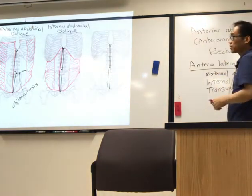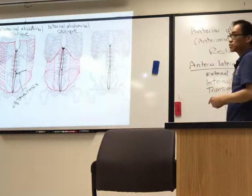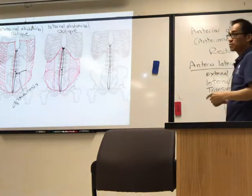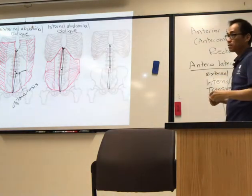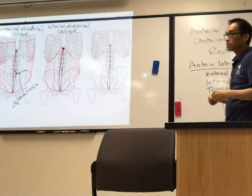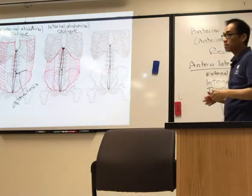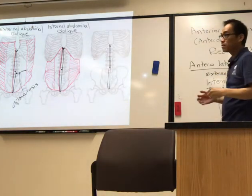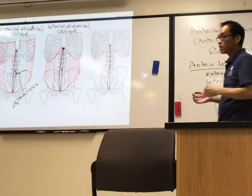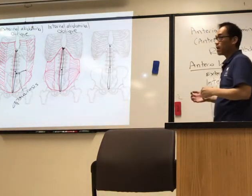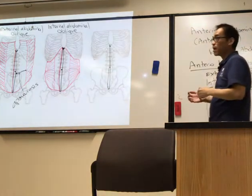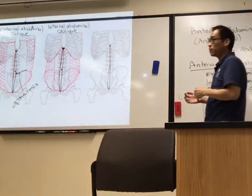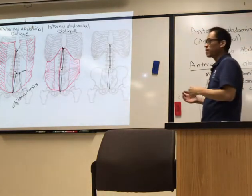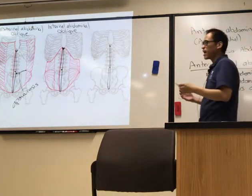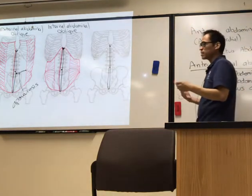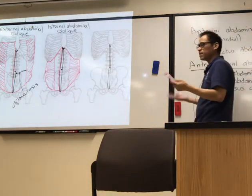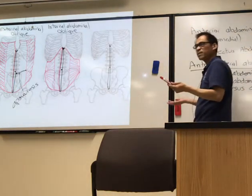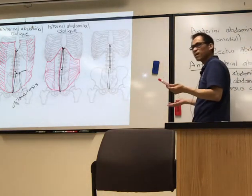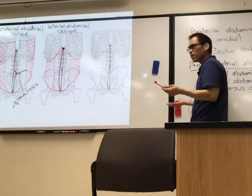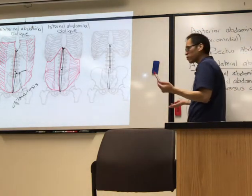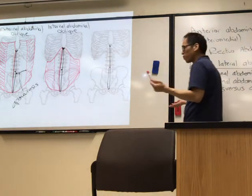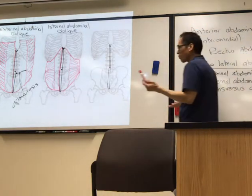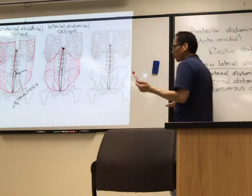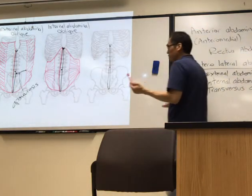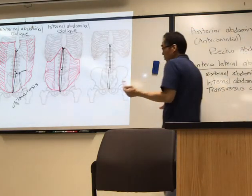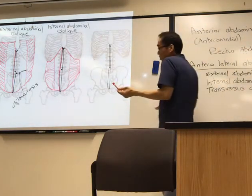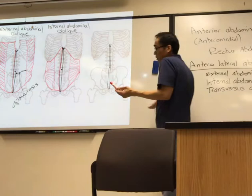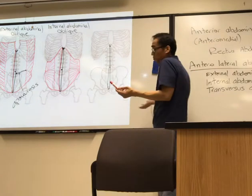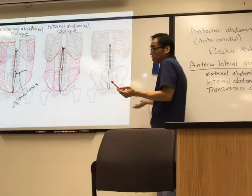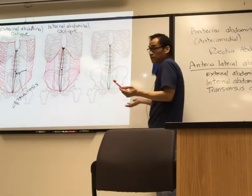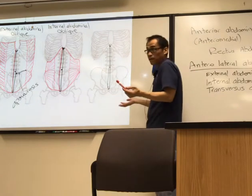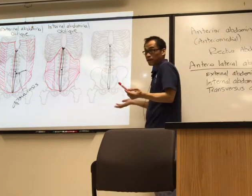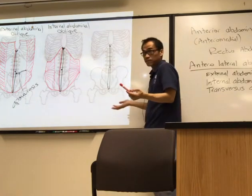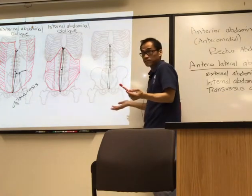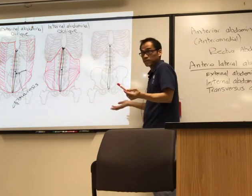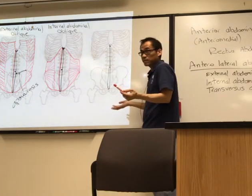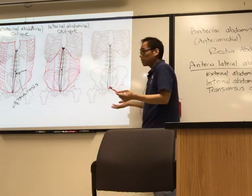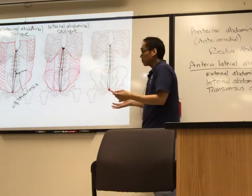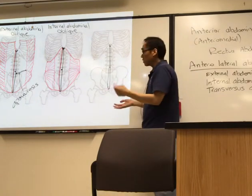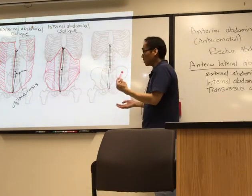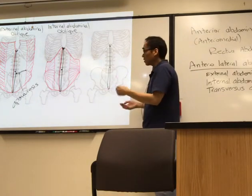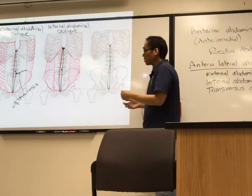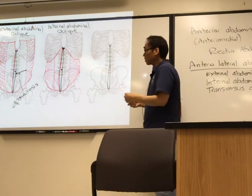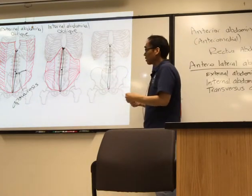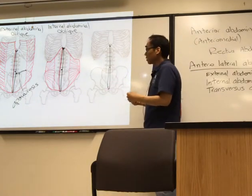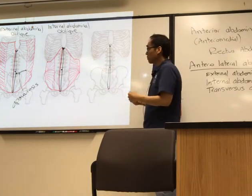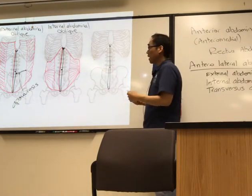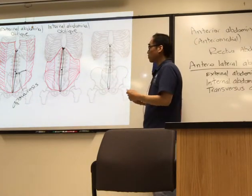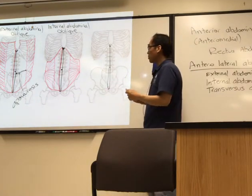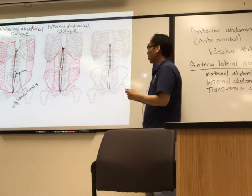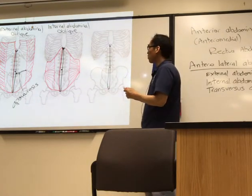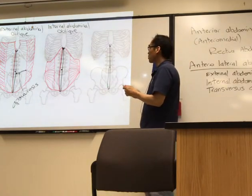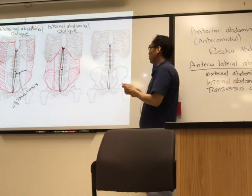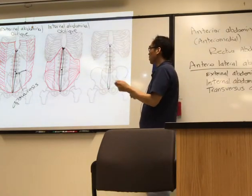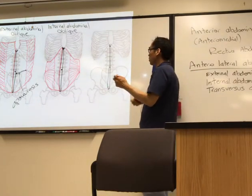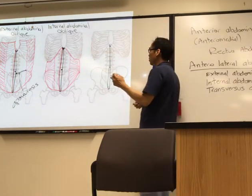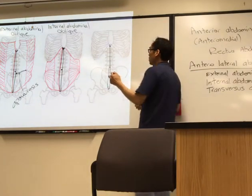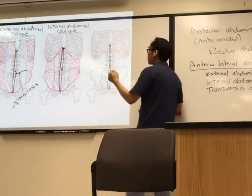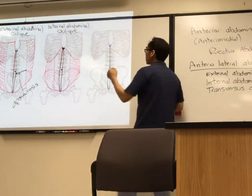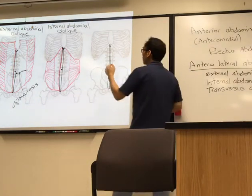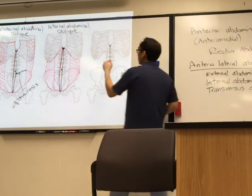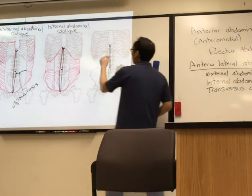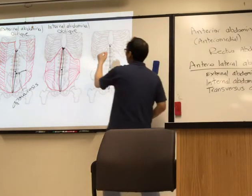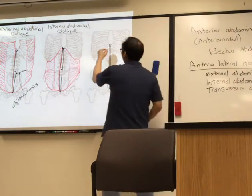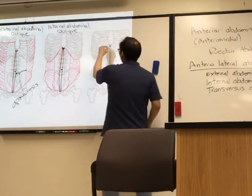Fiber direction. The fiber direction. Yeah, if you can't see the layers for whatever reason, you should be able to see the layers. Fibers are also included. Okay.